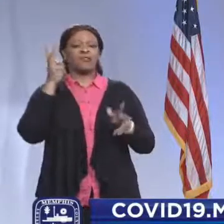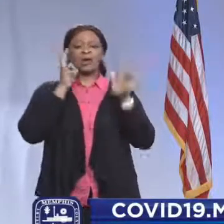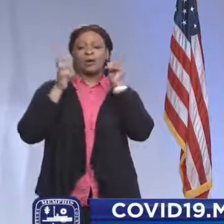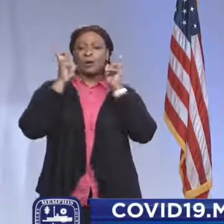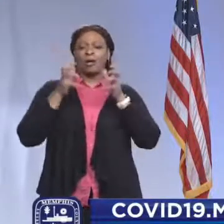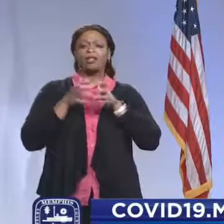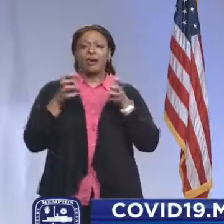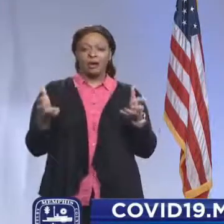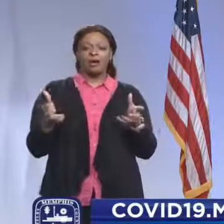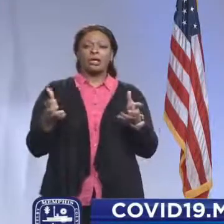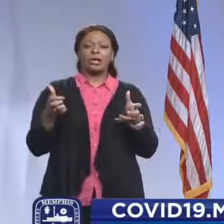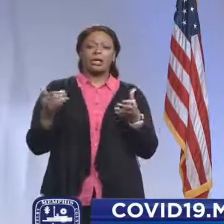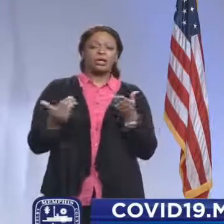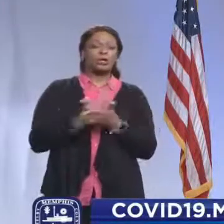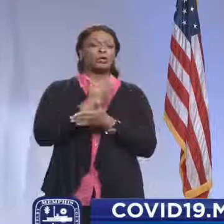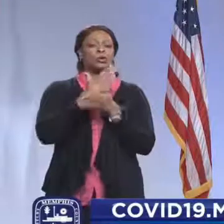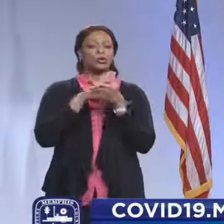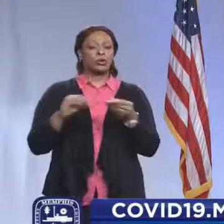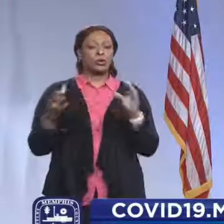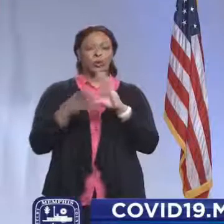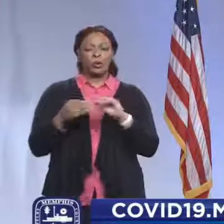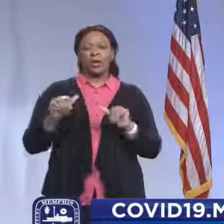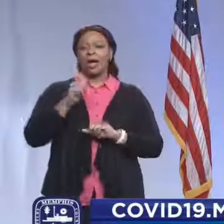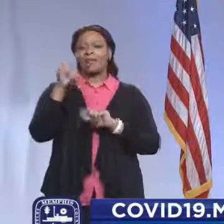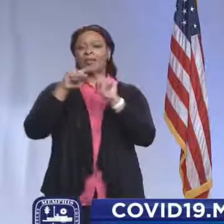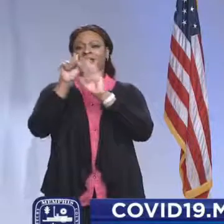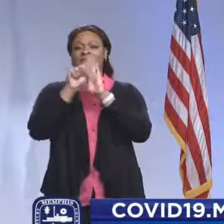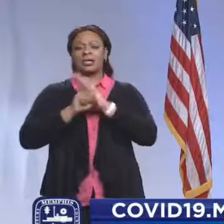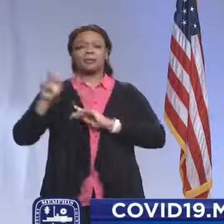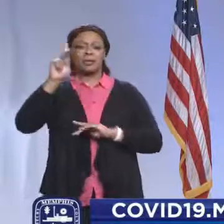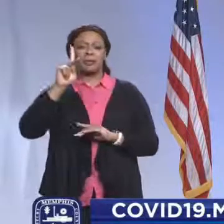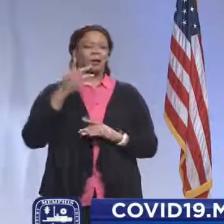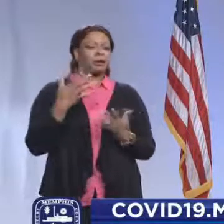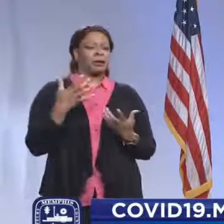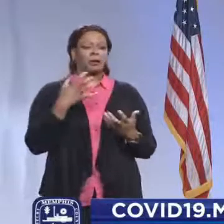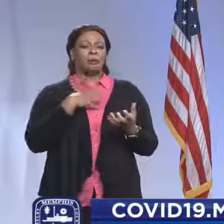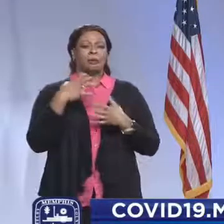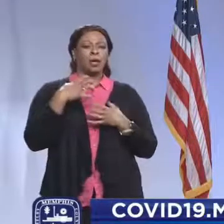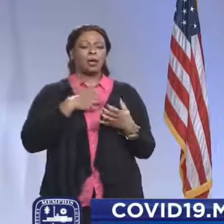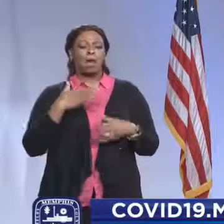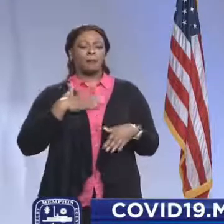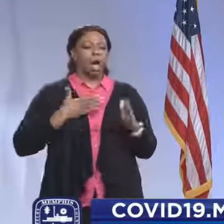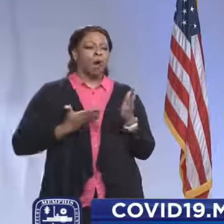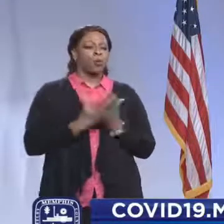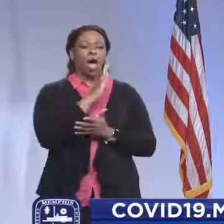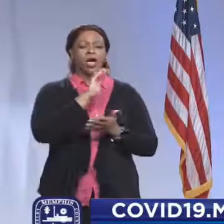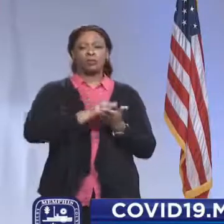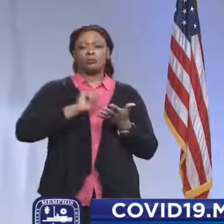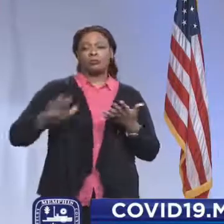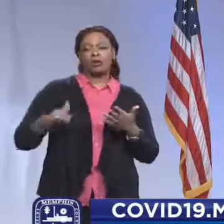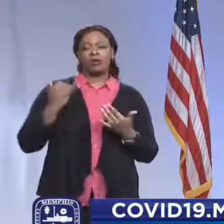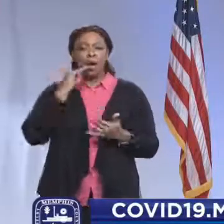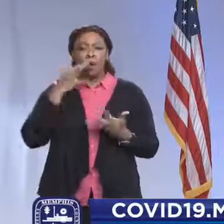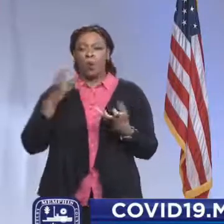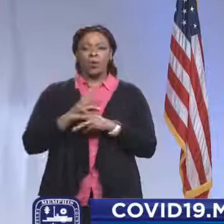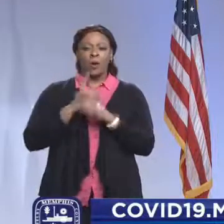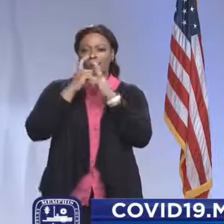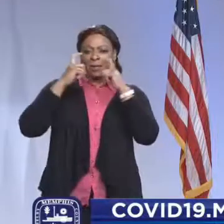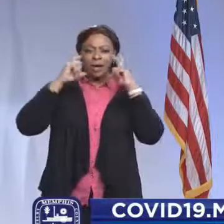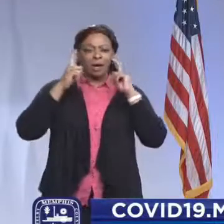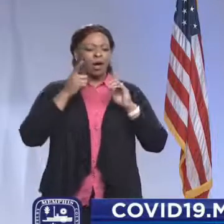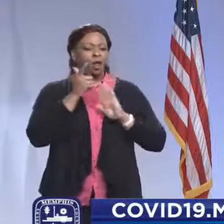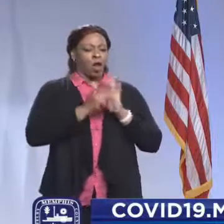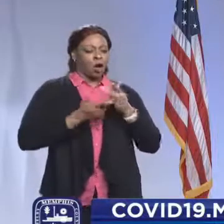of news stories in other states about people claiming that their civil liberties are taken away by having a law